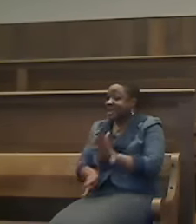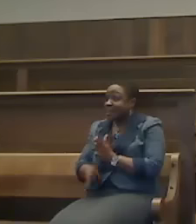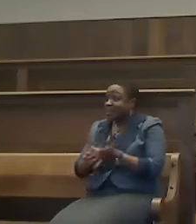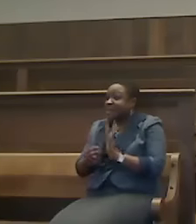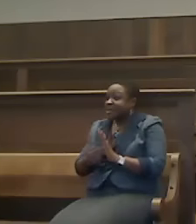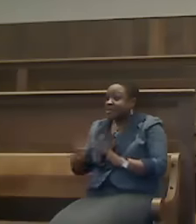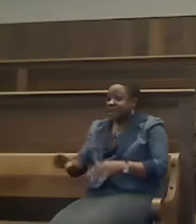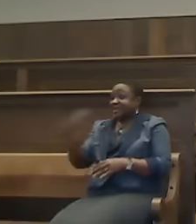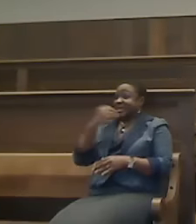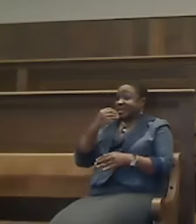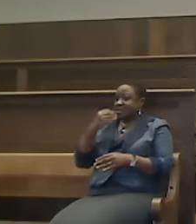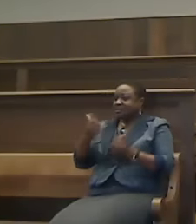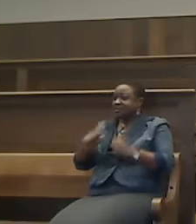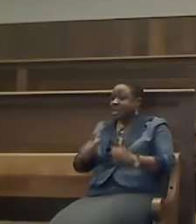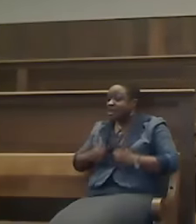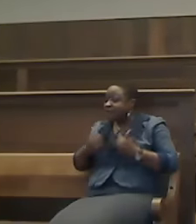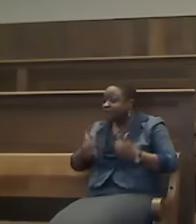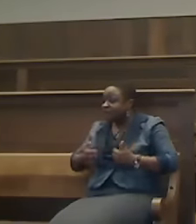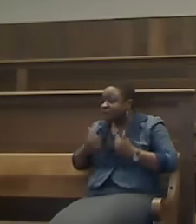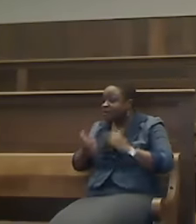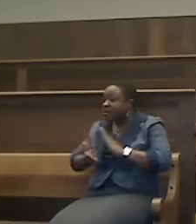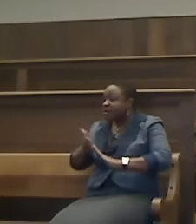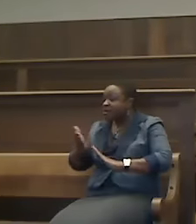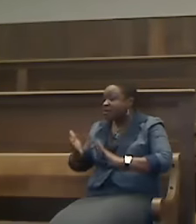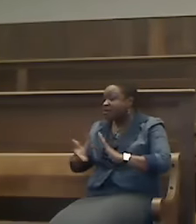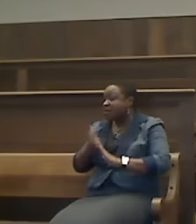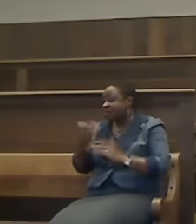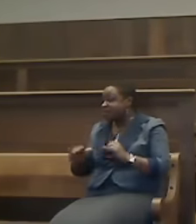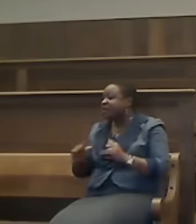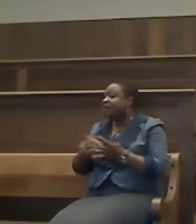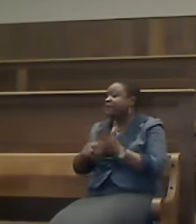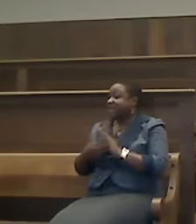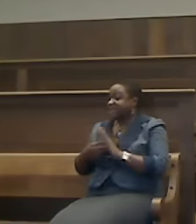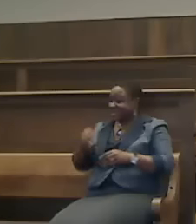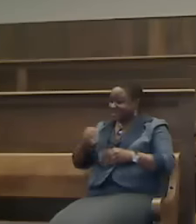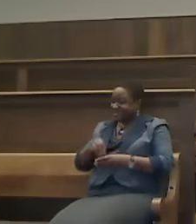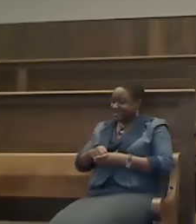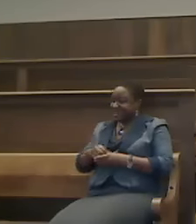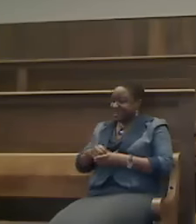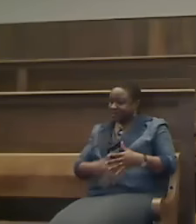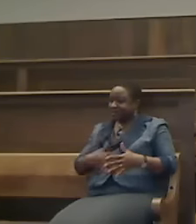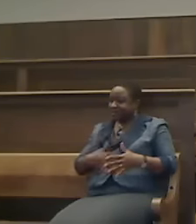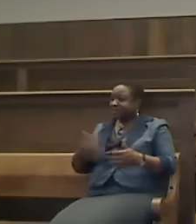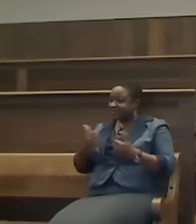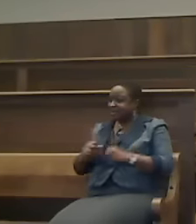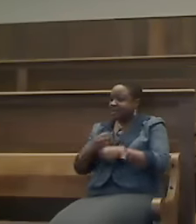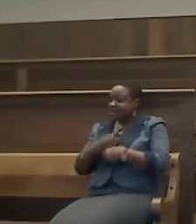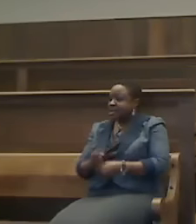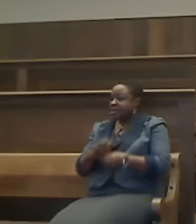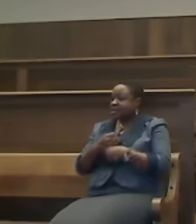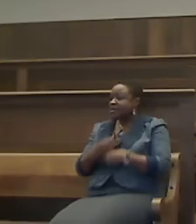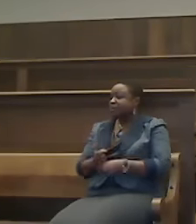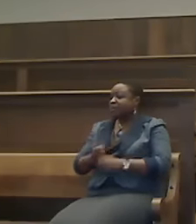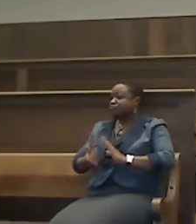functioning. Meaning that we're producing this protein continuously inside our digestive tract that